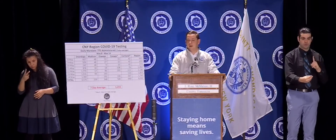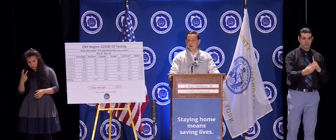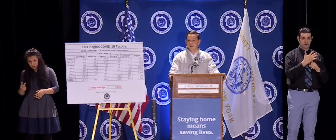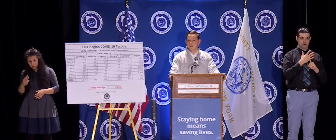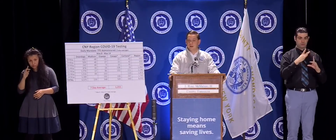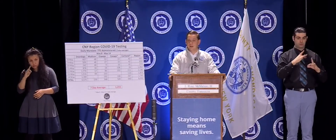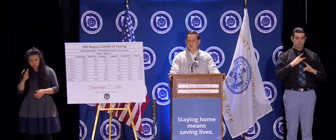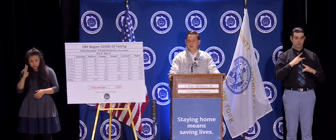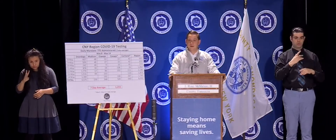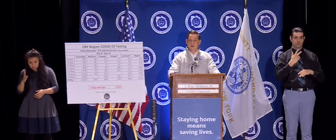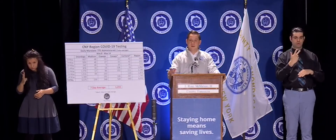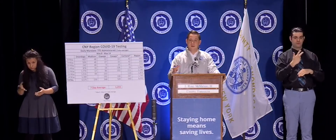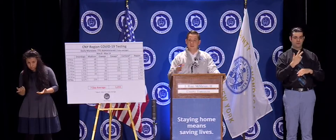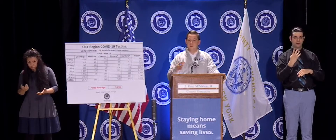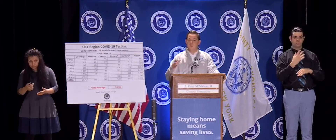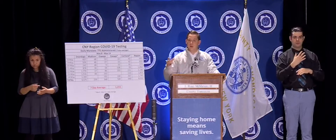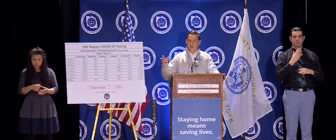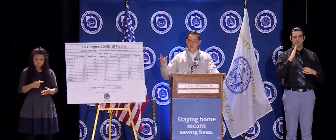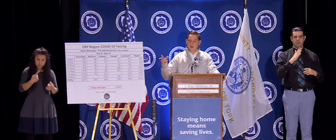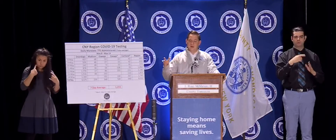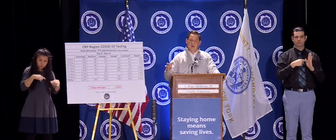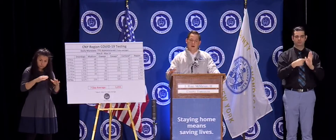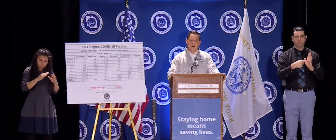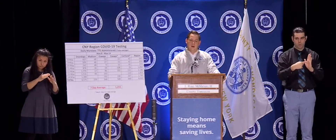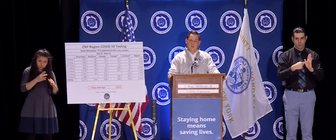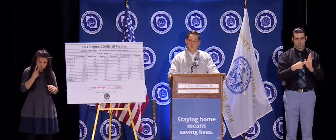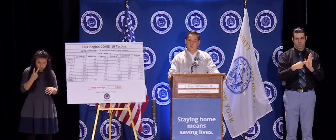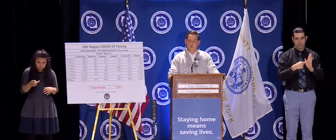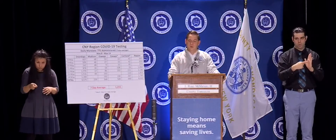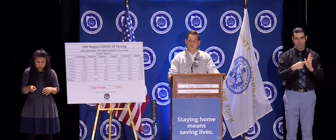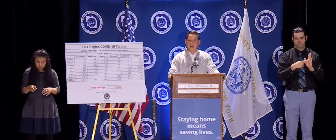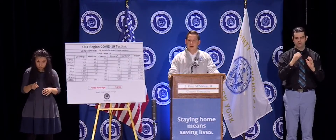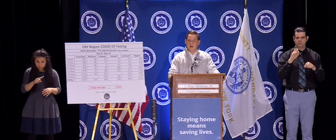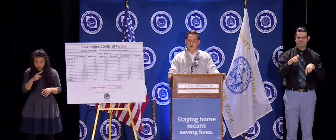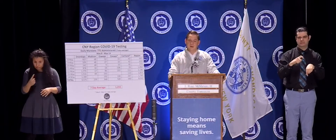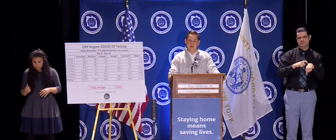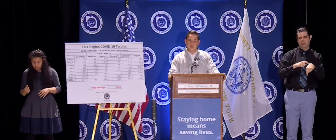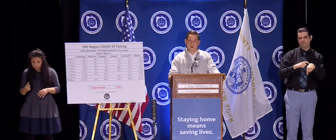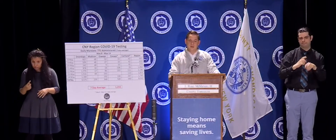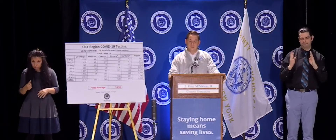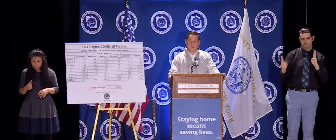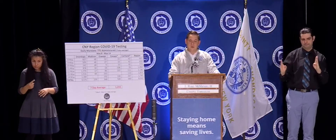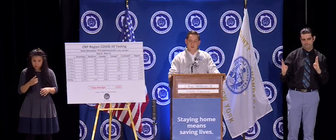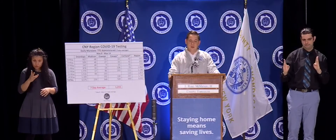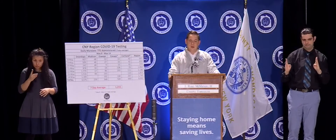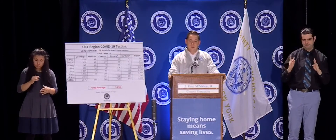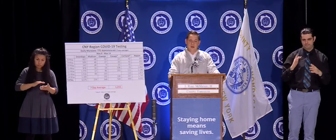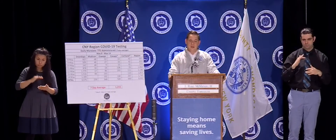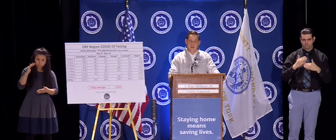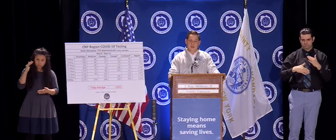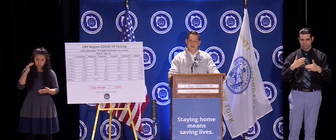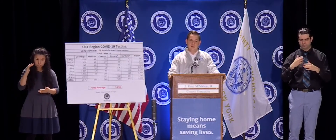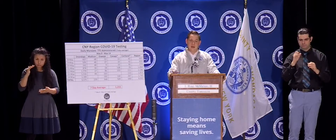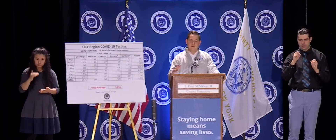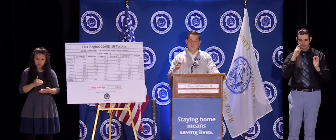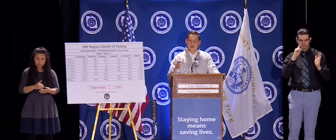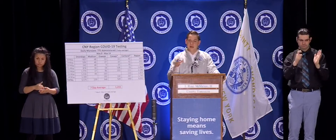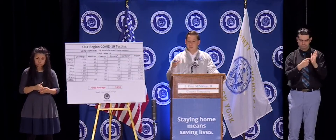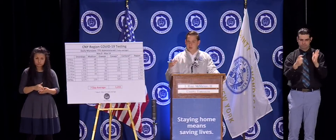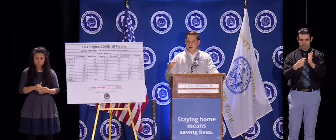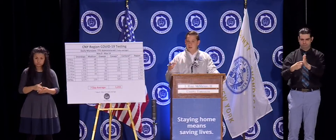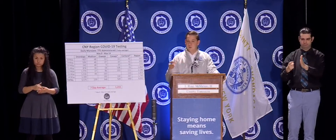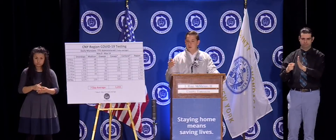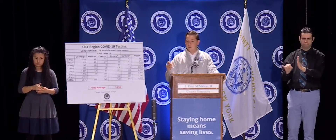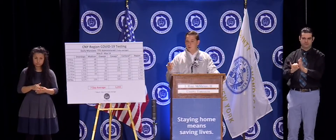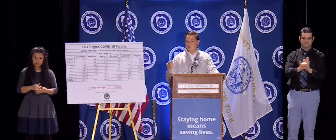trend, you're going to need at least a week worth of data, and then after